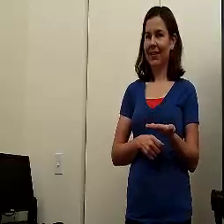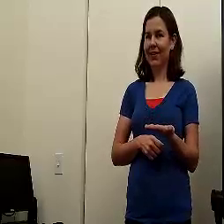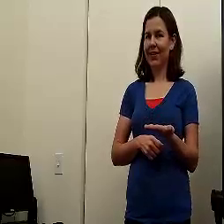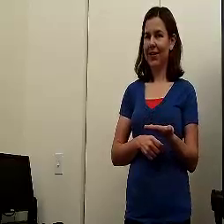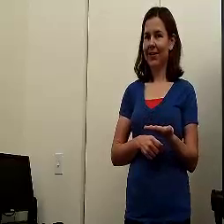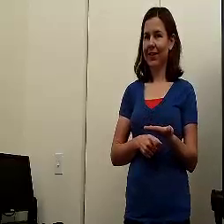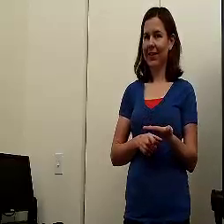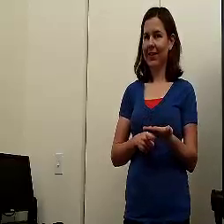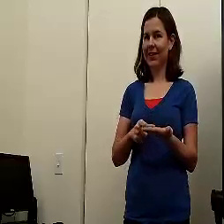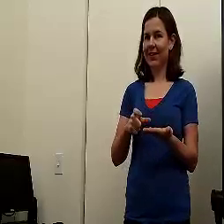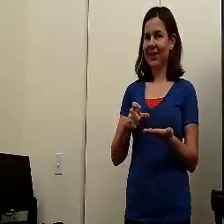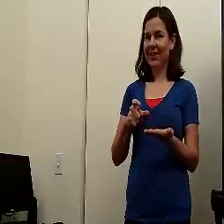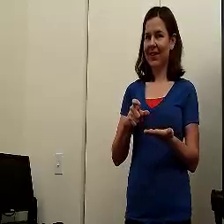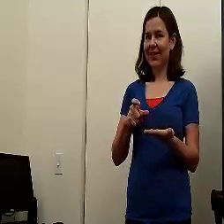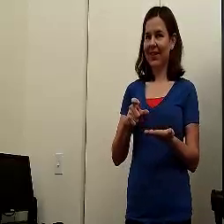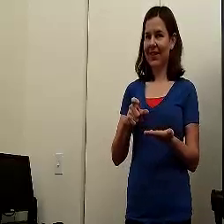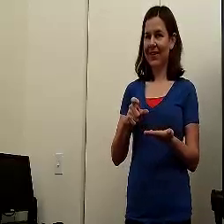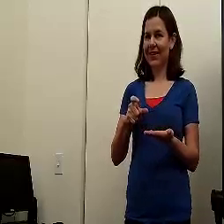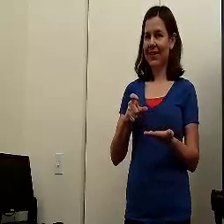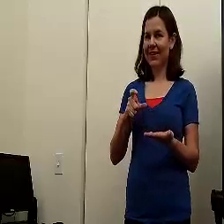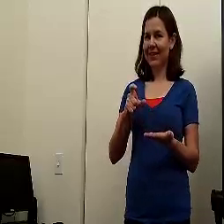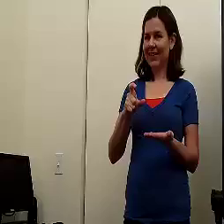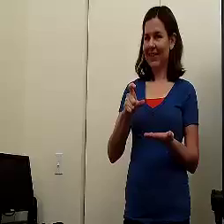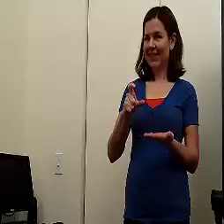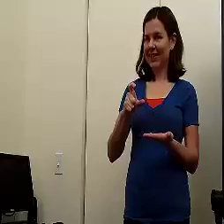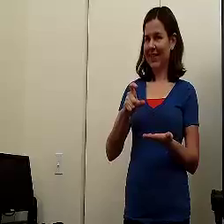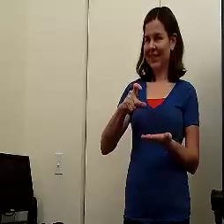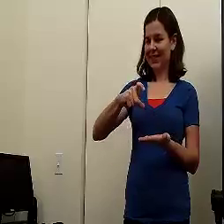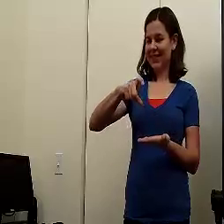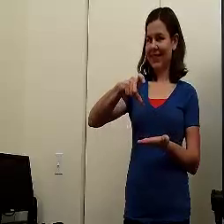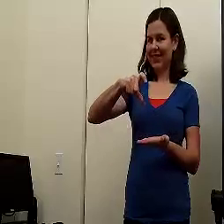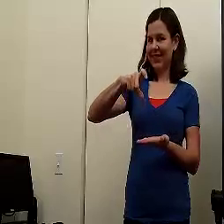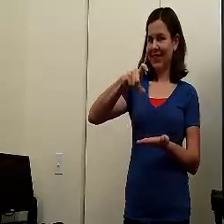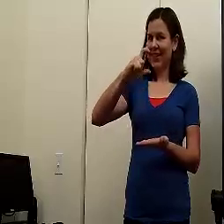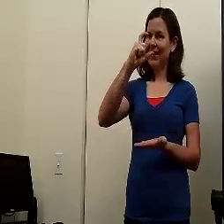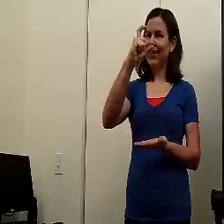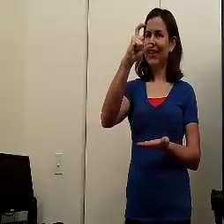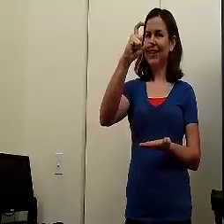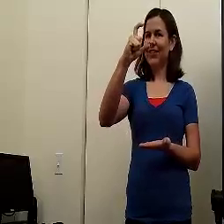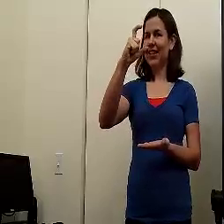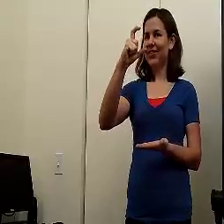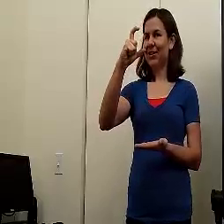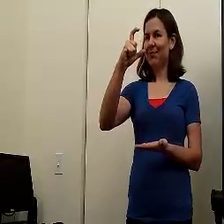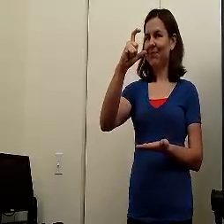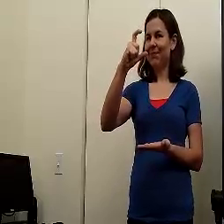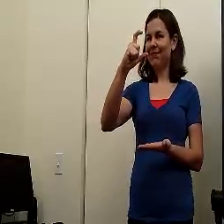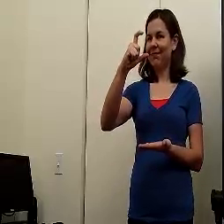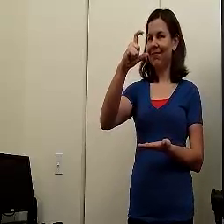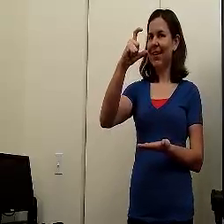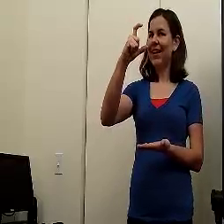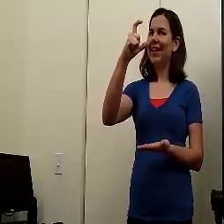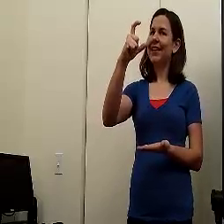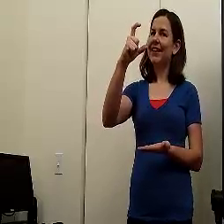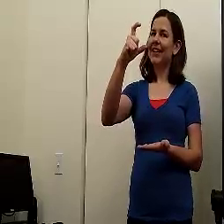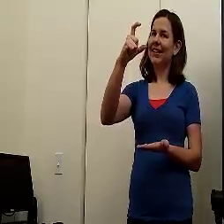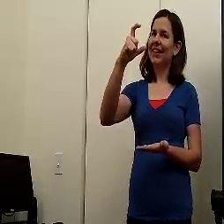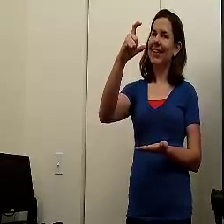Did You're you close. do something like this? Not cake. Cake is So this like is your a hand. cupcake. It's